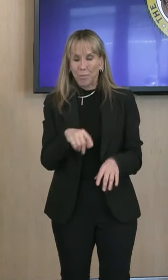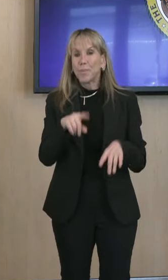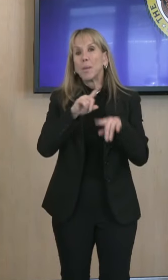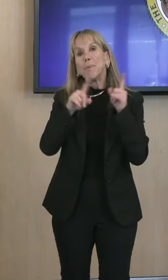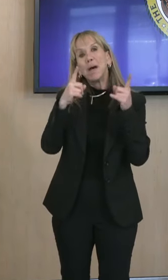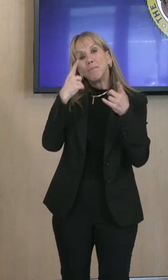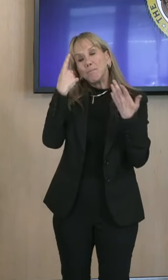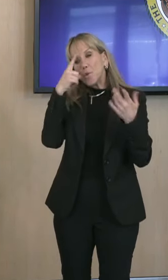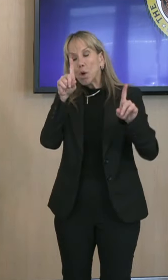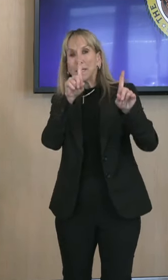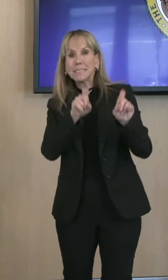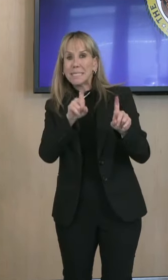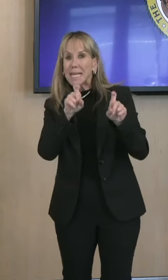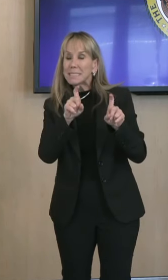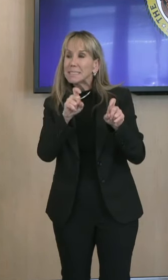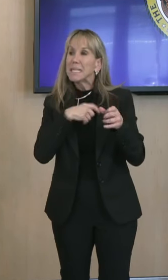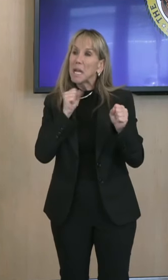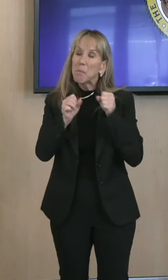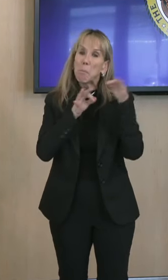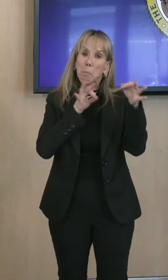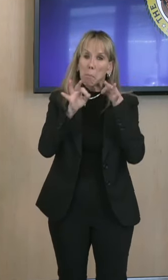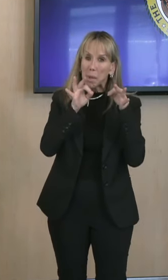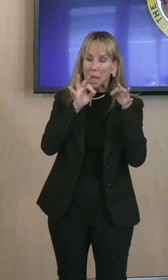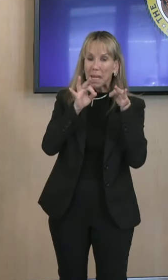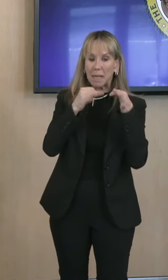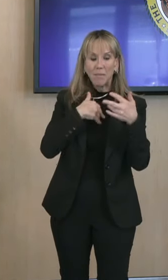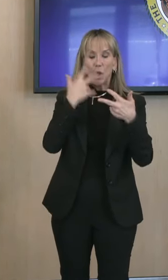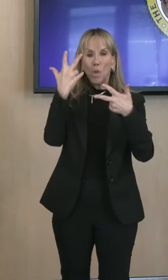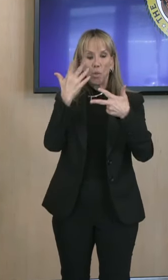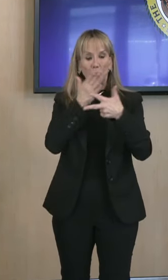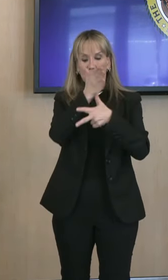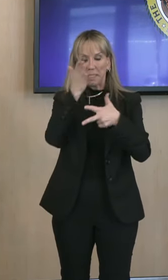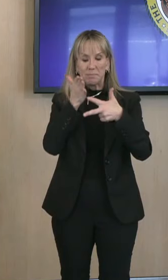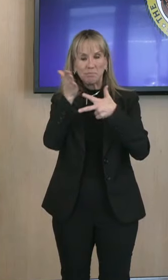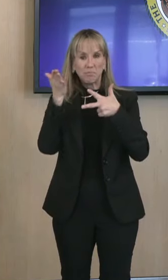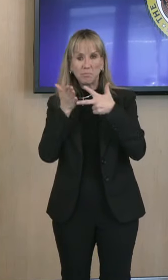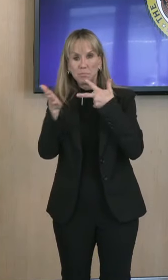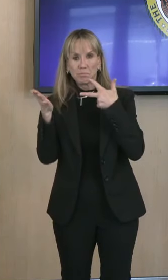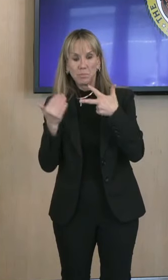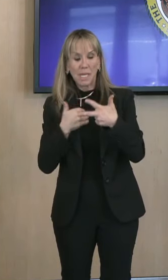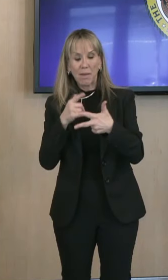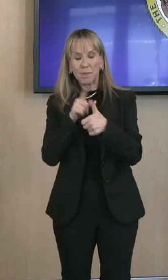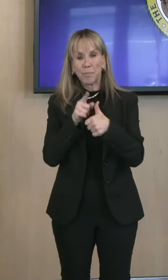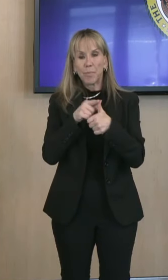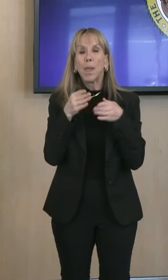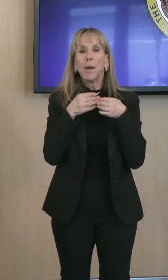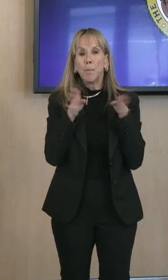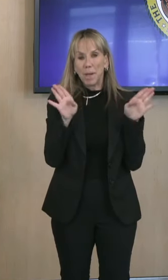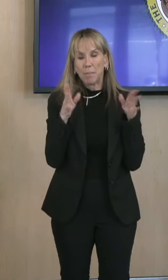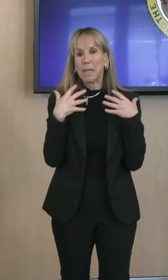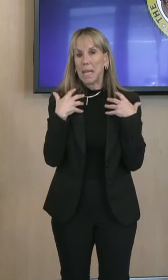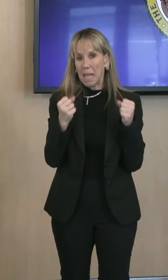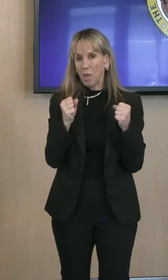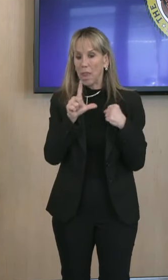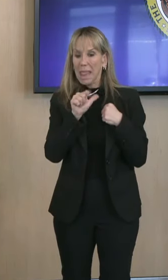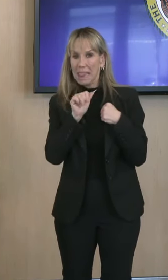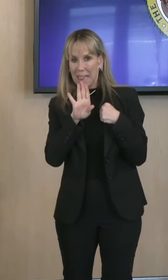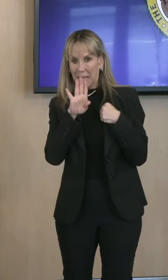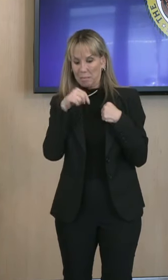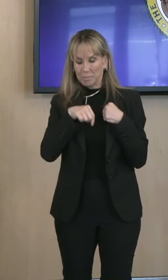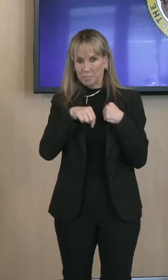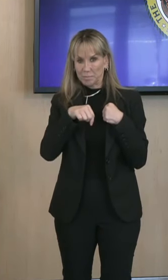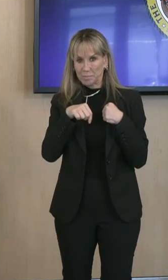I would explain it in the following way. There are three broad categories. We have our own public health